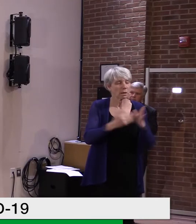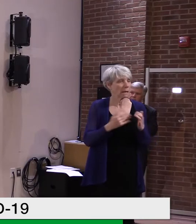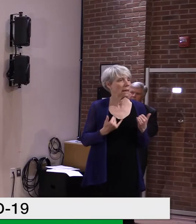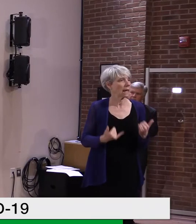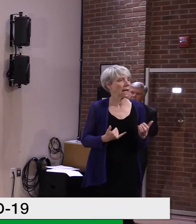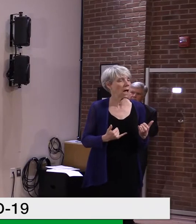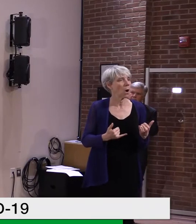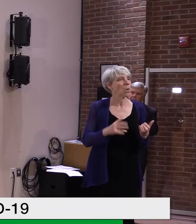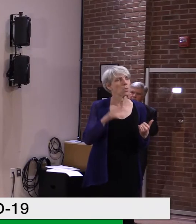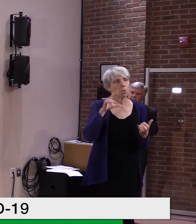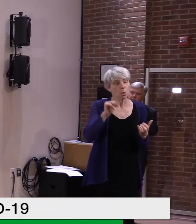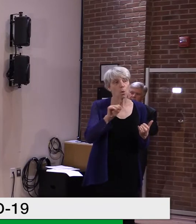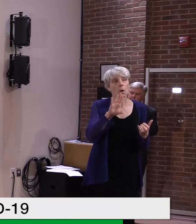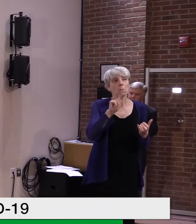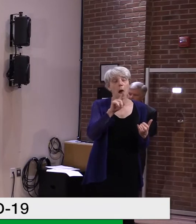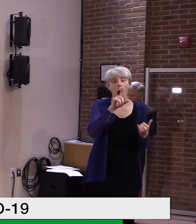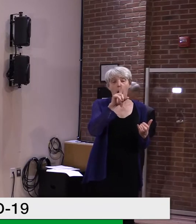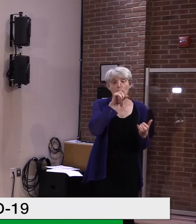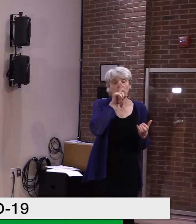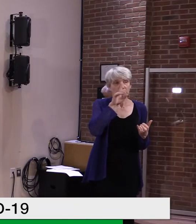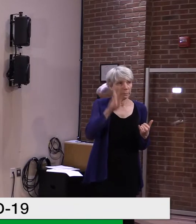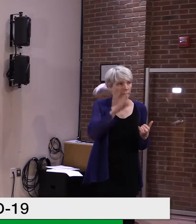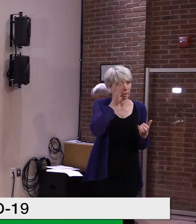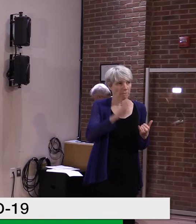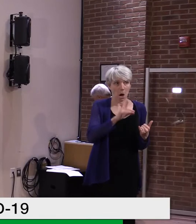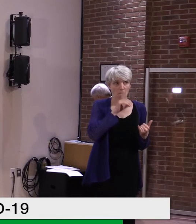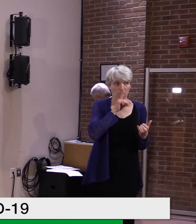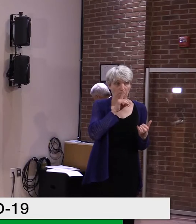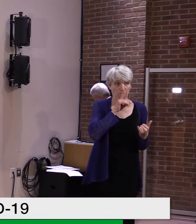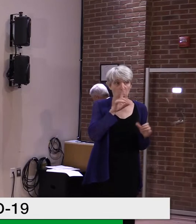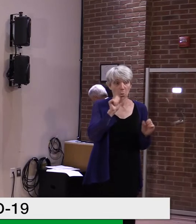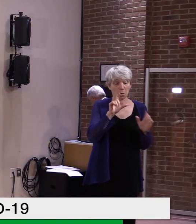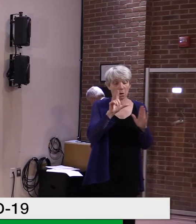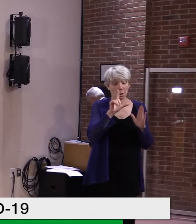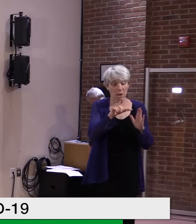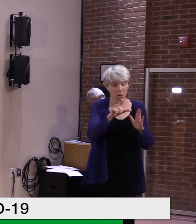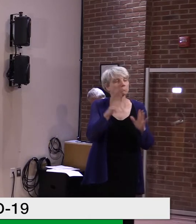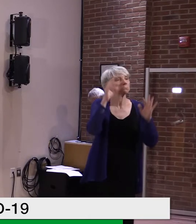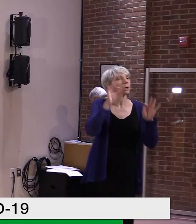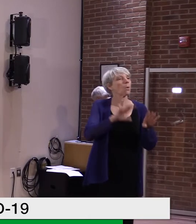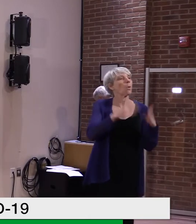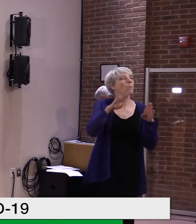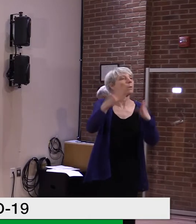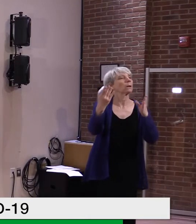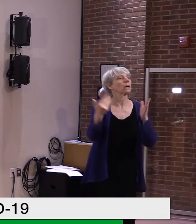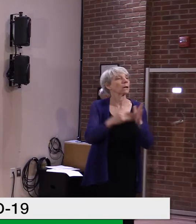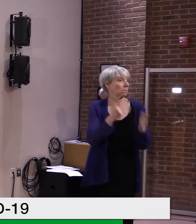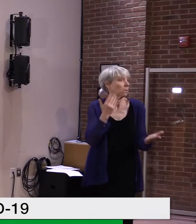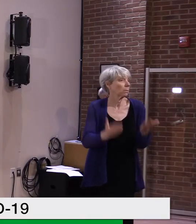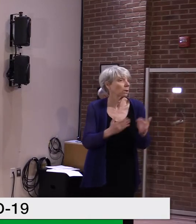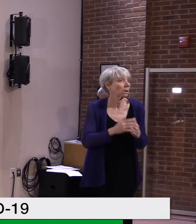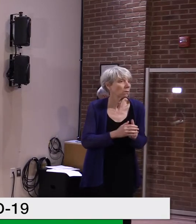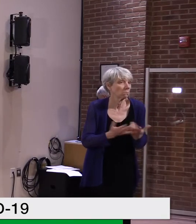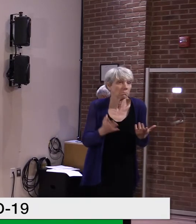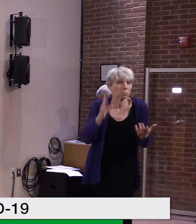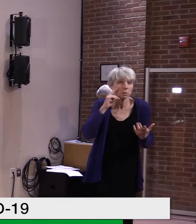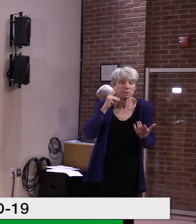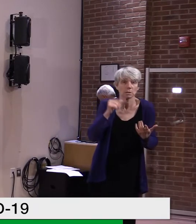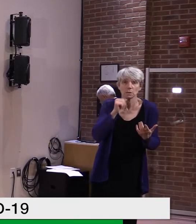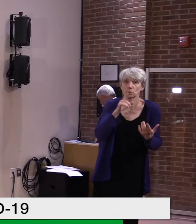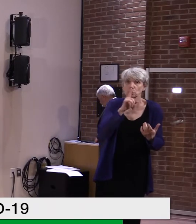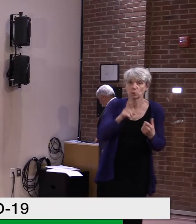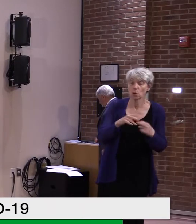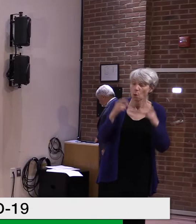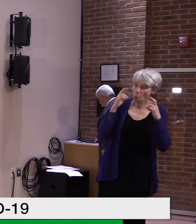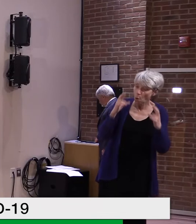So I still have hopes that they will see the merit in opening up the facilities in some capacity right